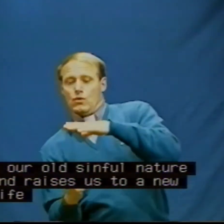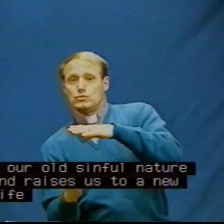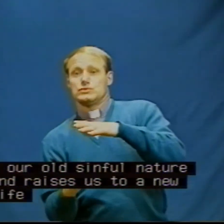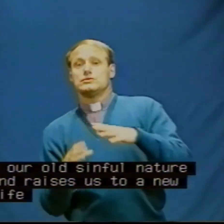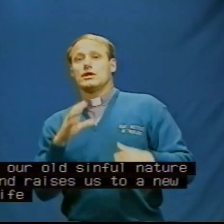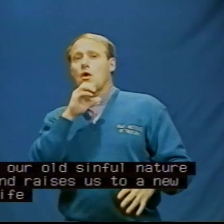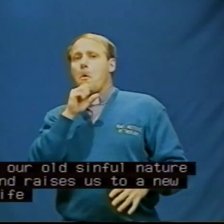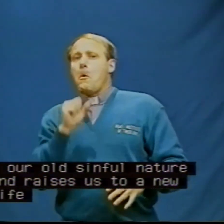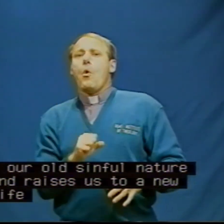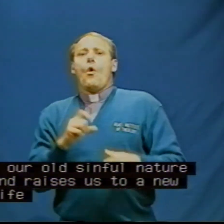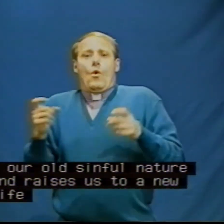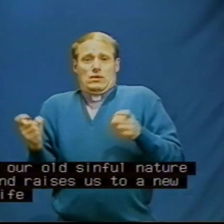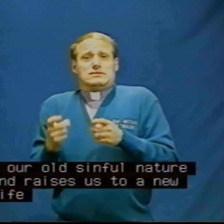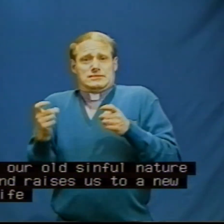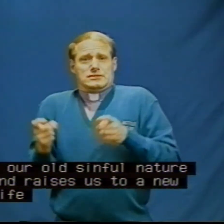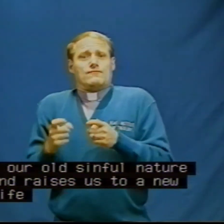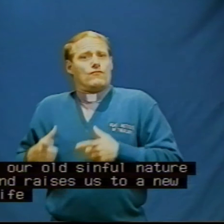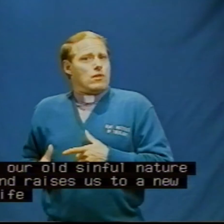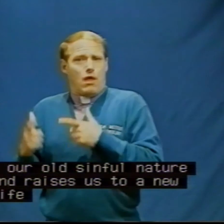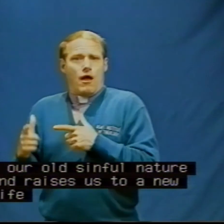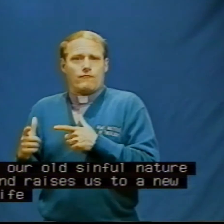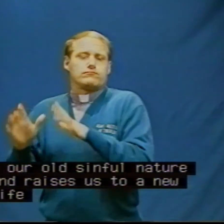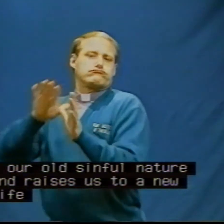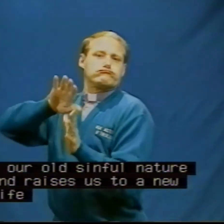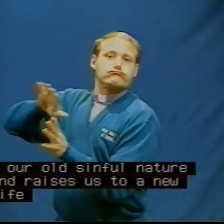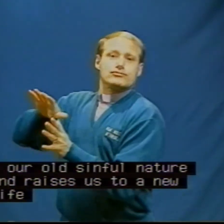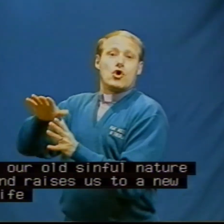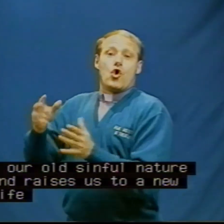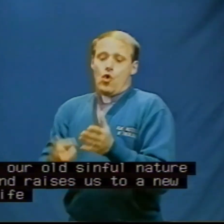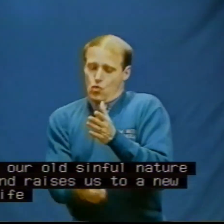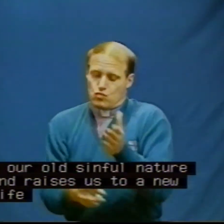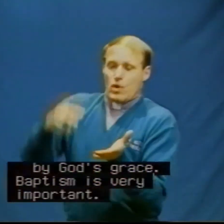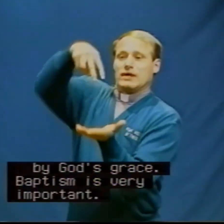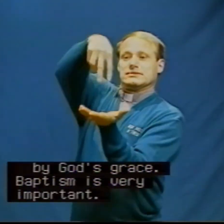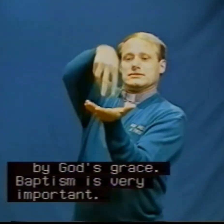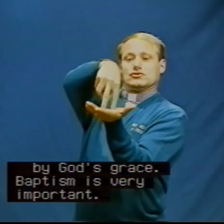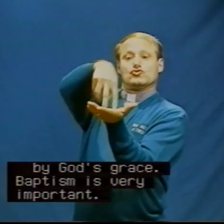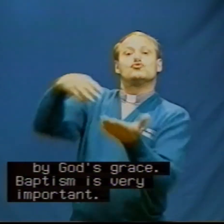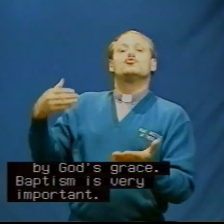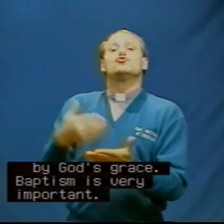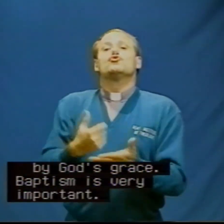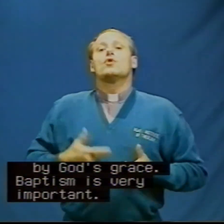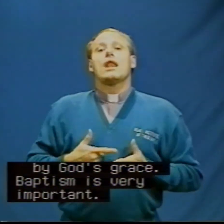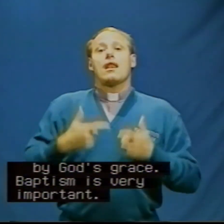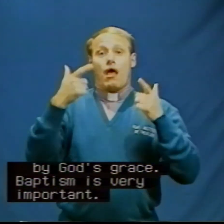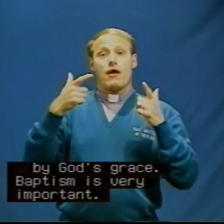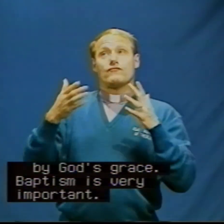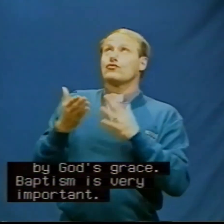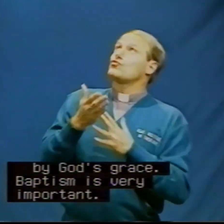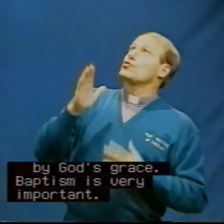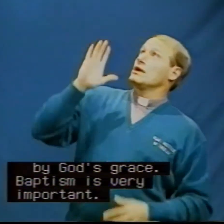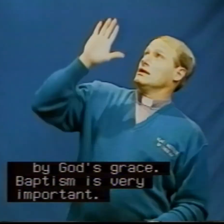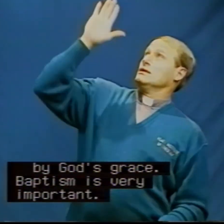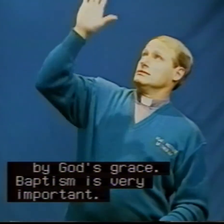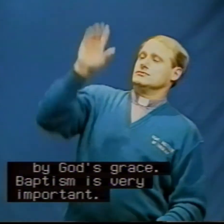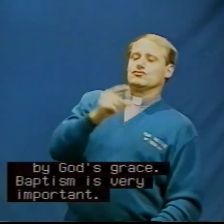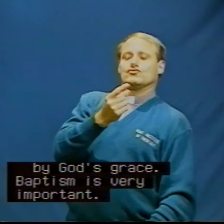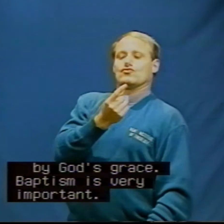our old sinful nature and raises us to a new life. By God's grace, baptism is